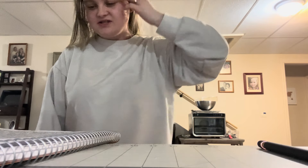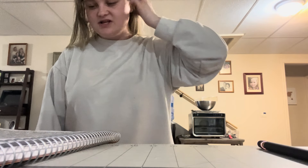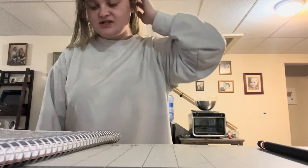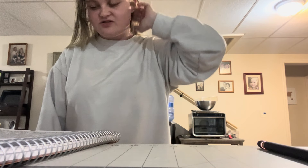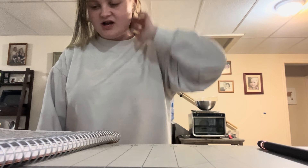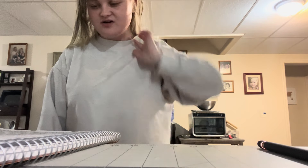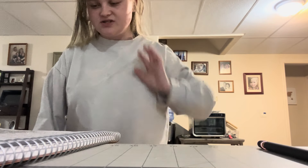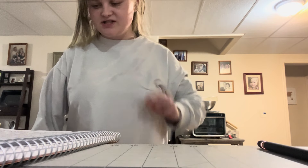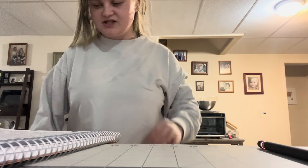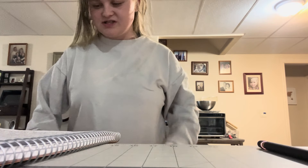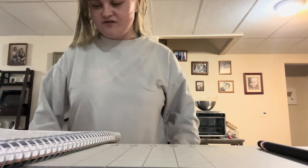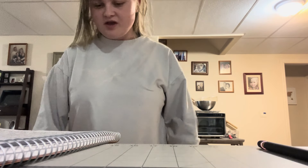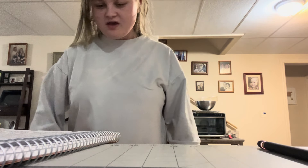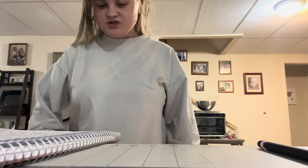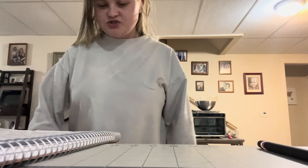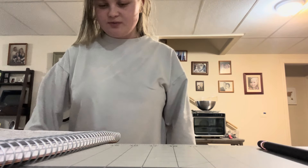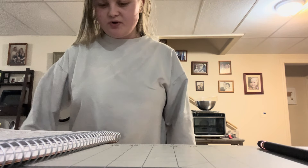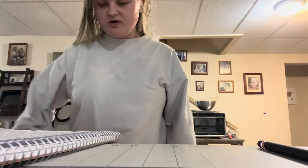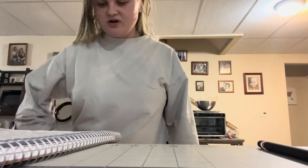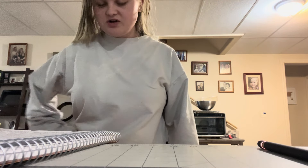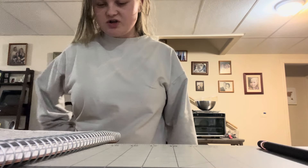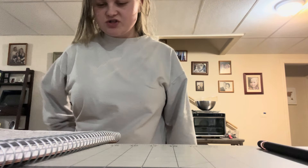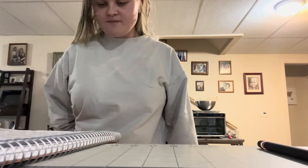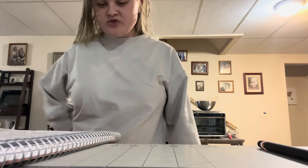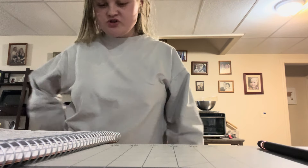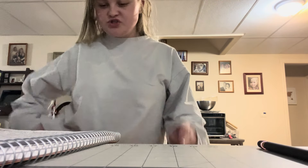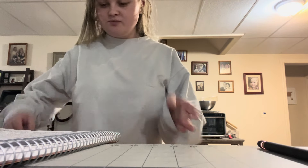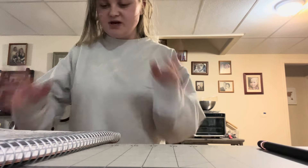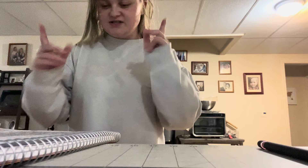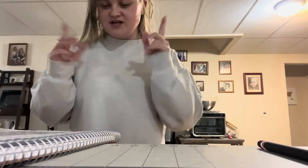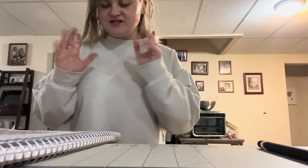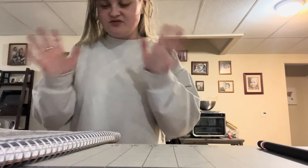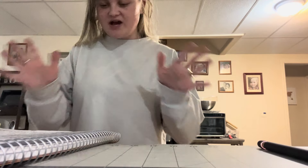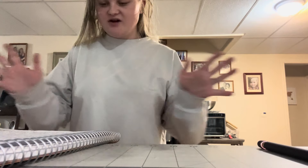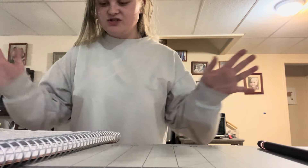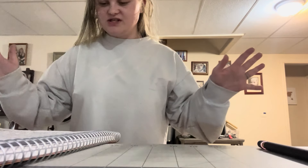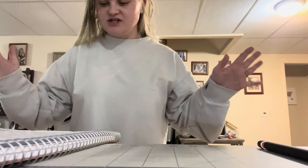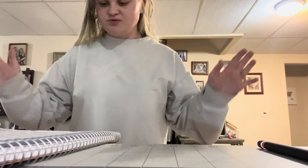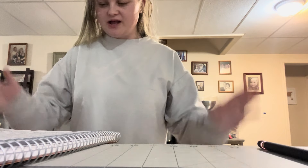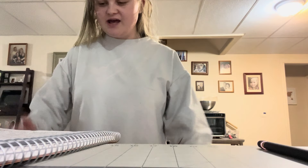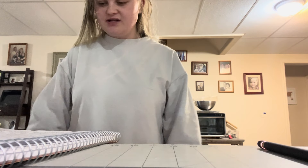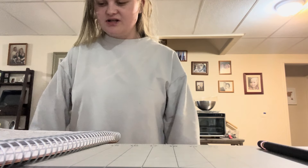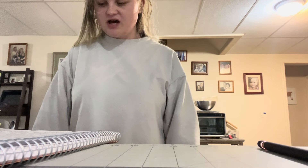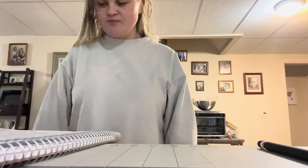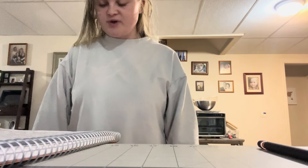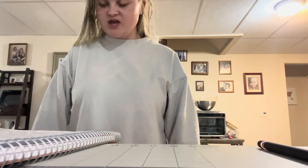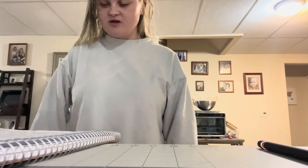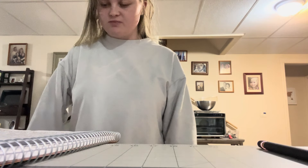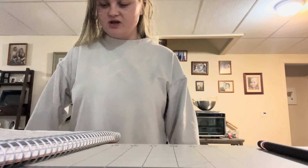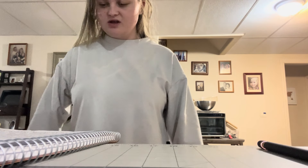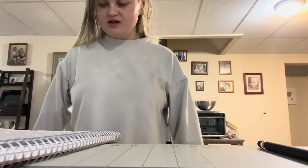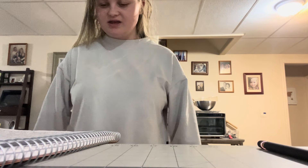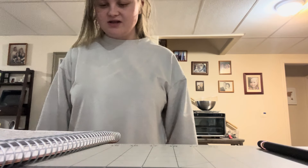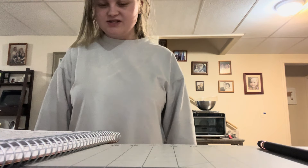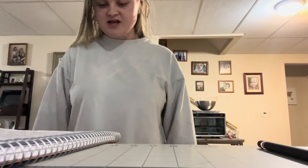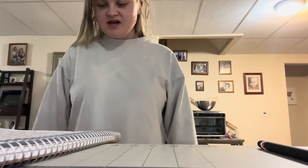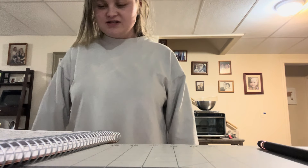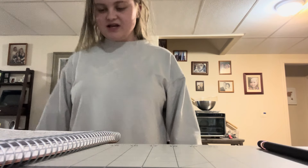Tens of thousands of supporters. Soon my tens of thousands will end up being millions. Tens